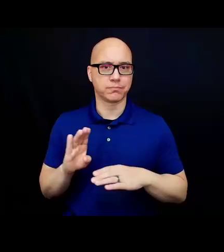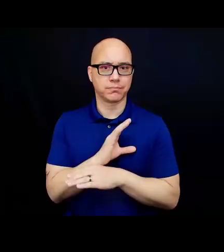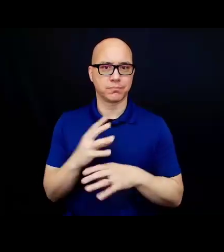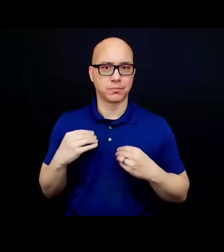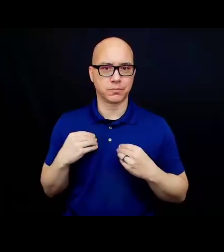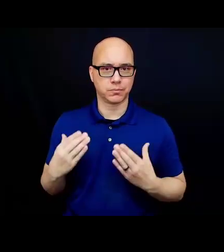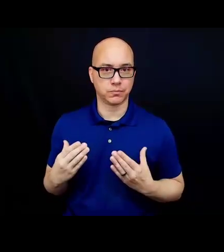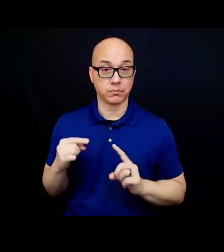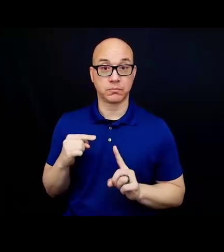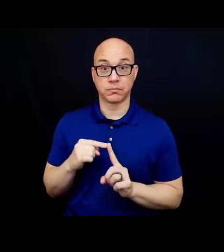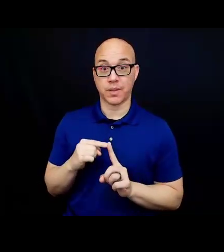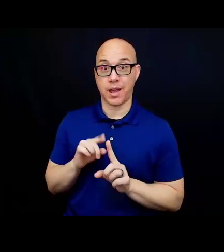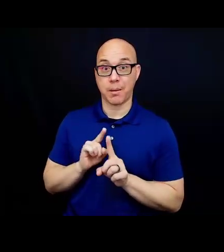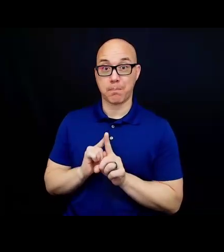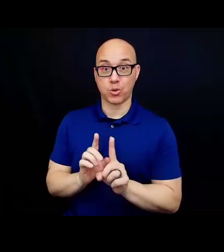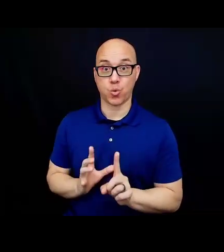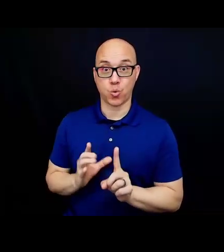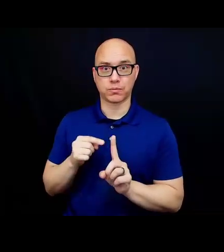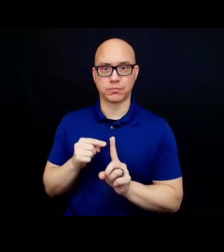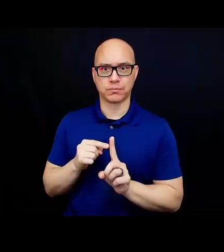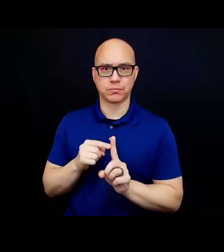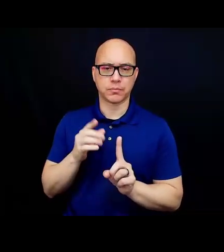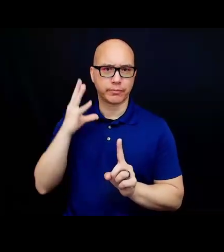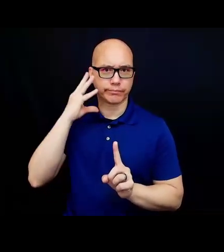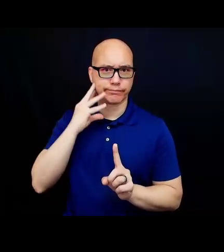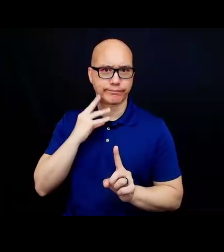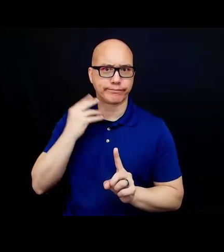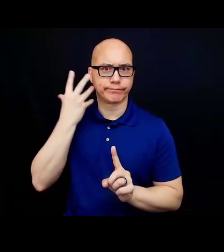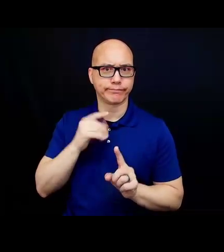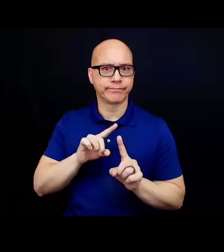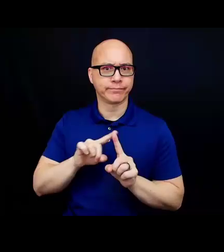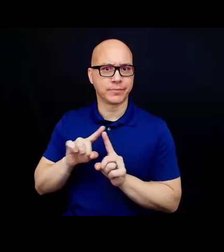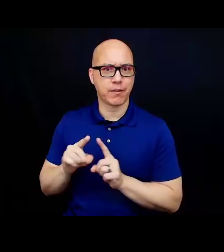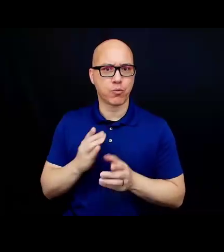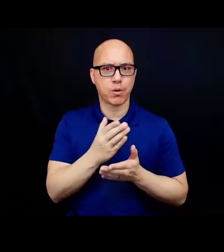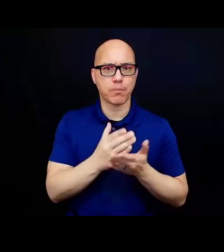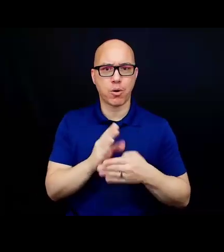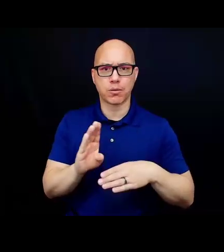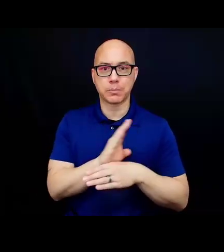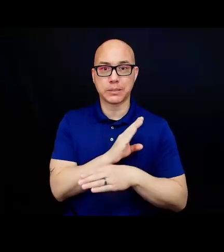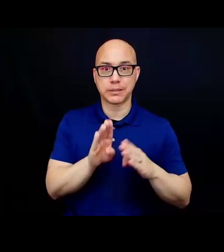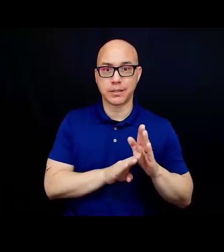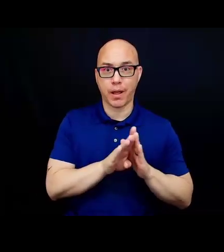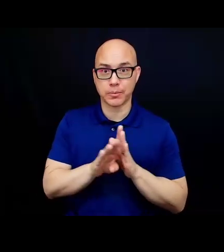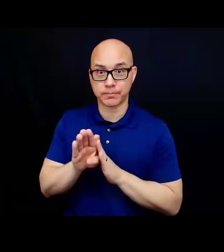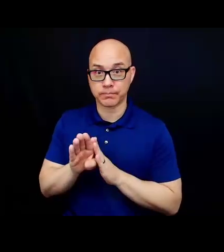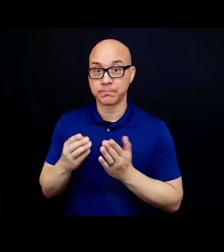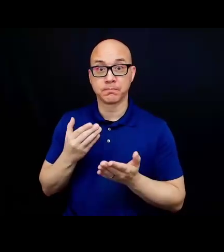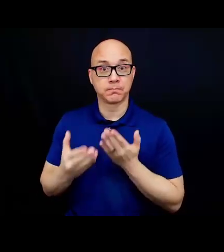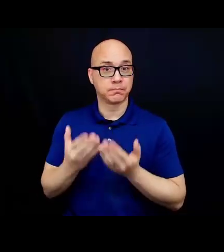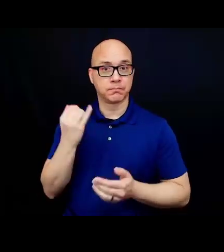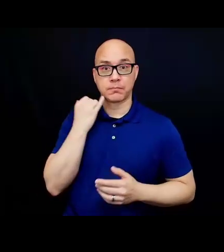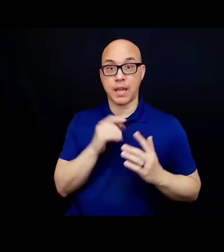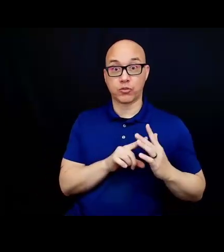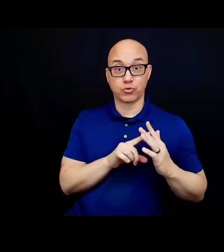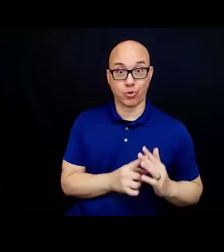in all aspects and stages of business development, whether you're thinking of starting your business